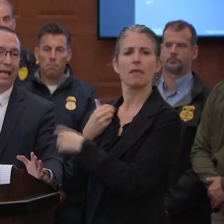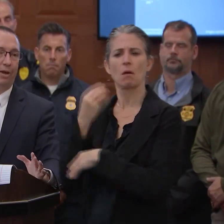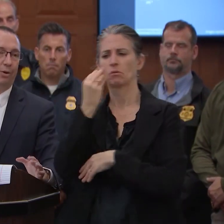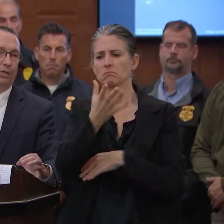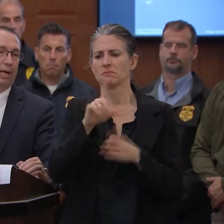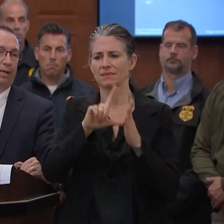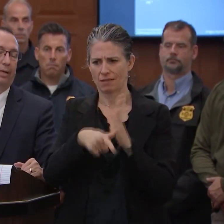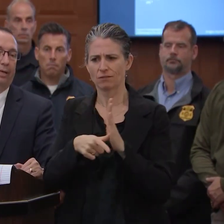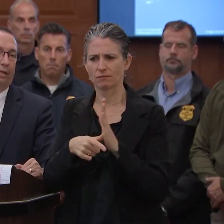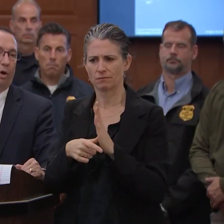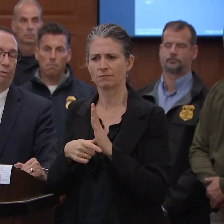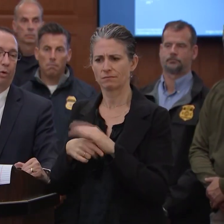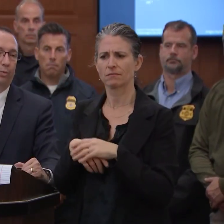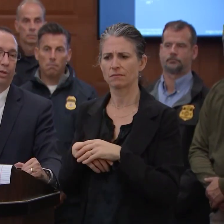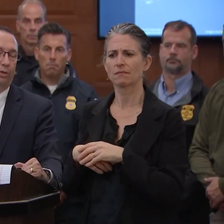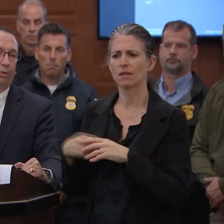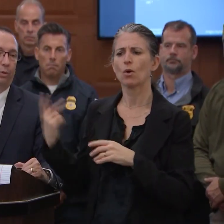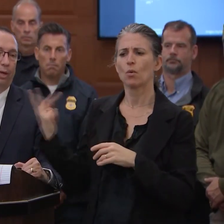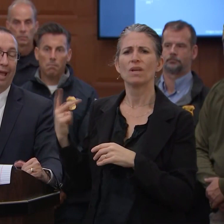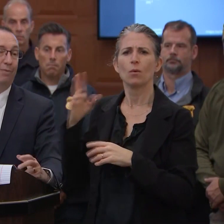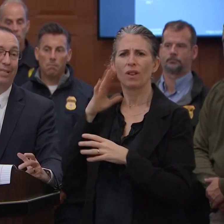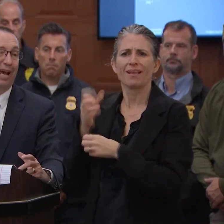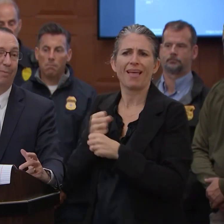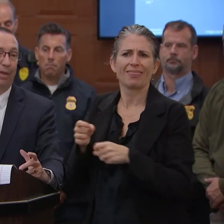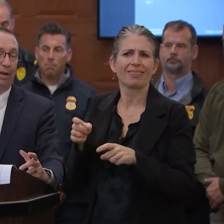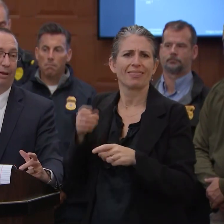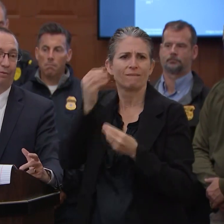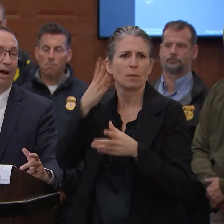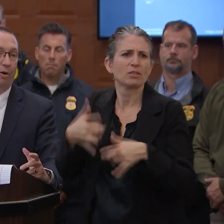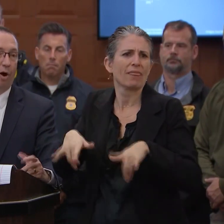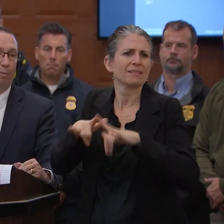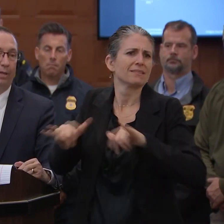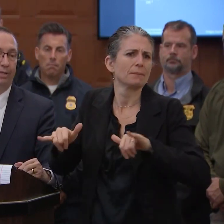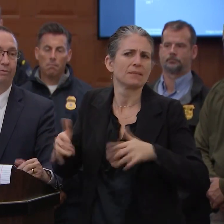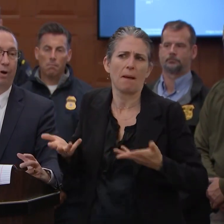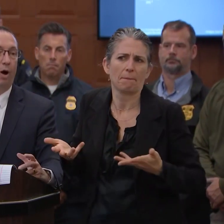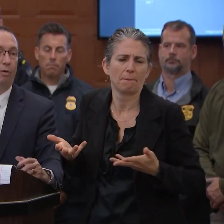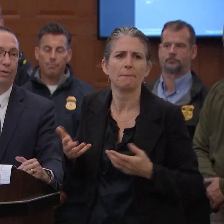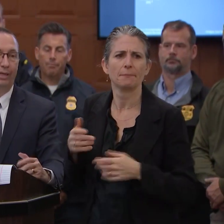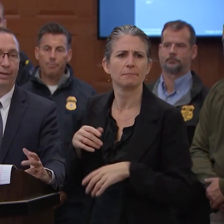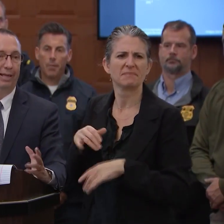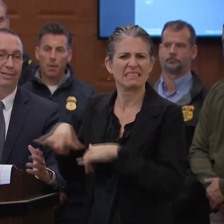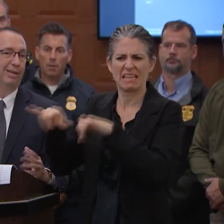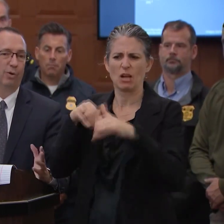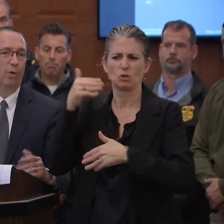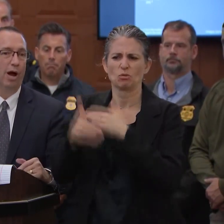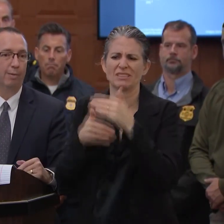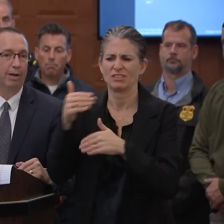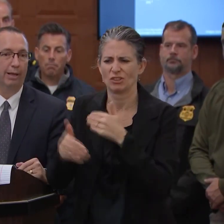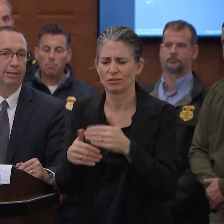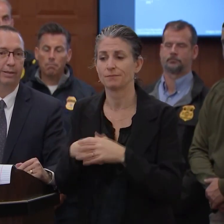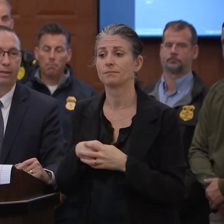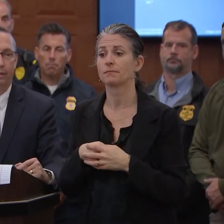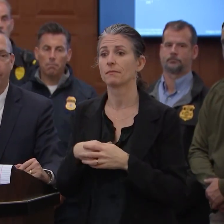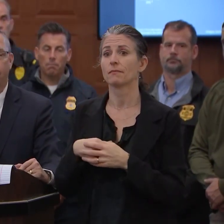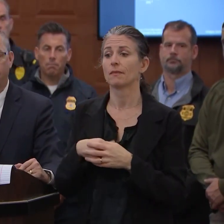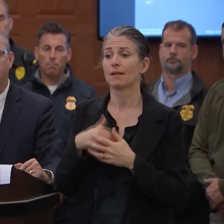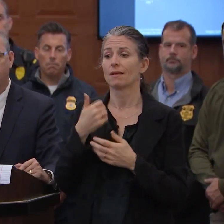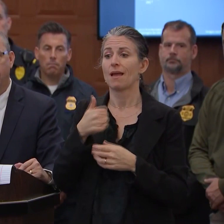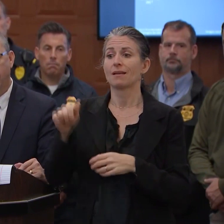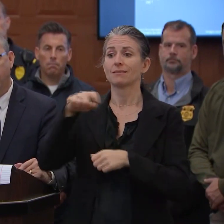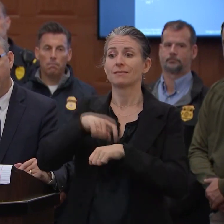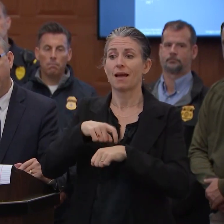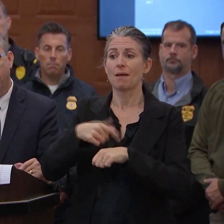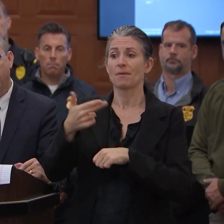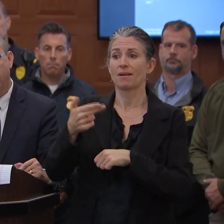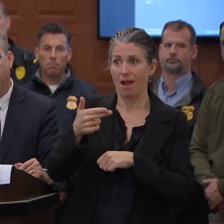a standard check that law enforcement do every time that a firearm is involved in an incident or a crime or anything else. I appreciate it, sir.